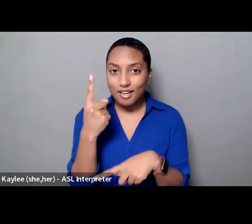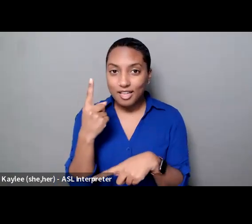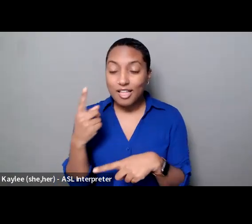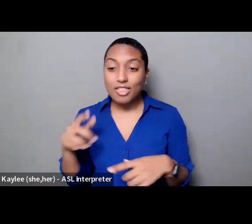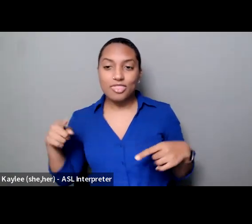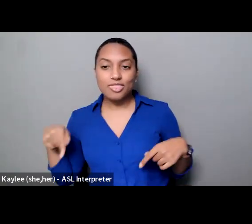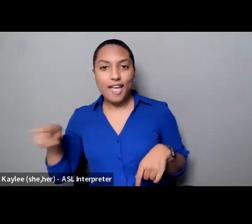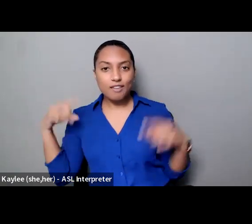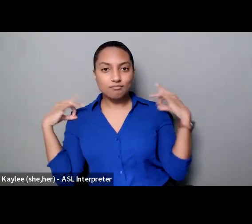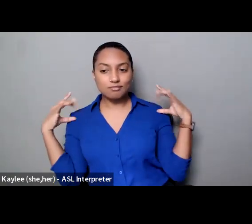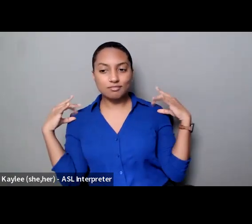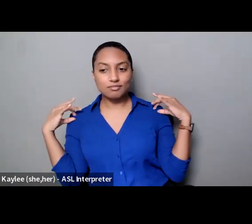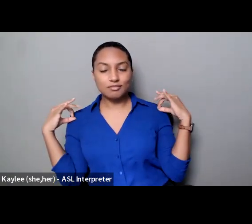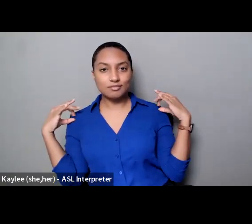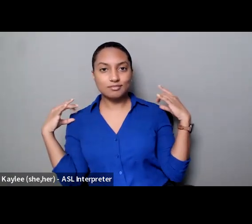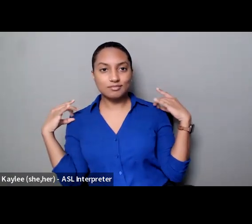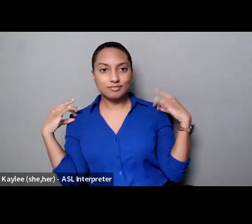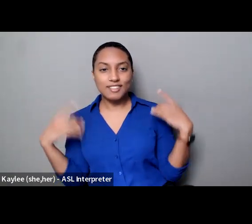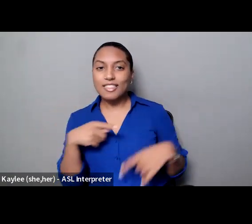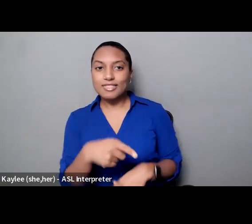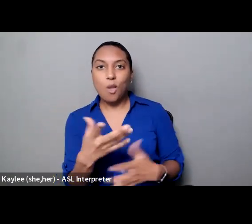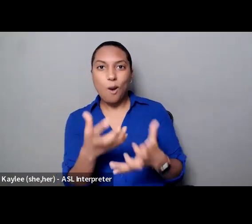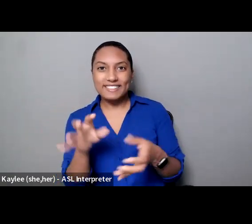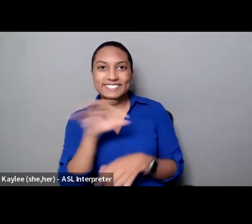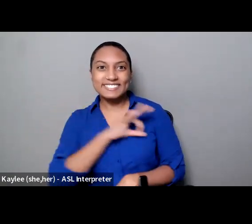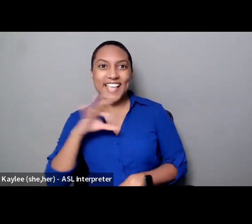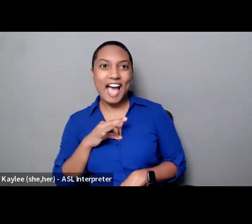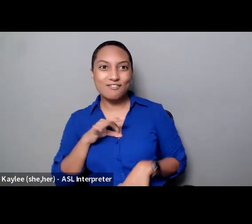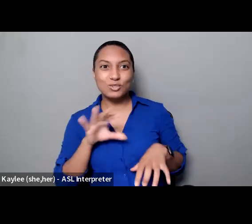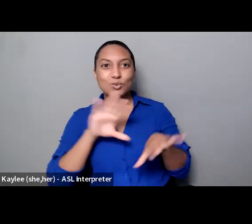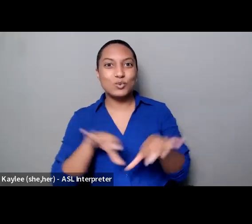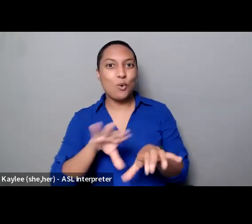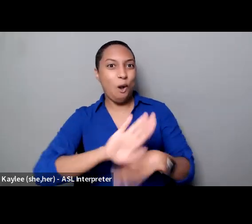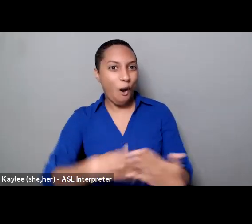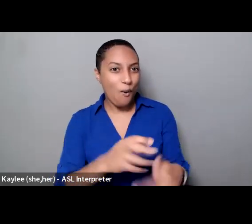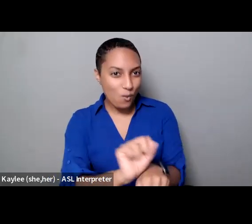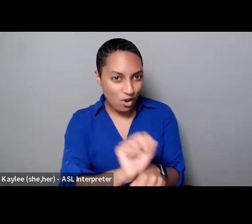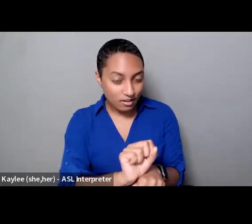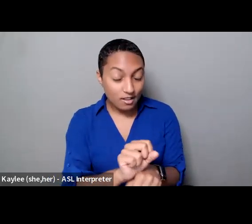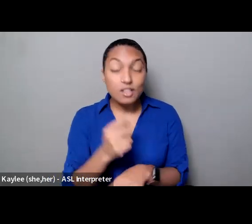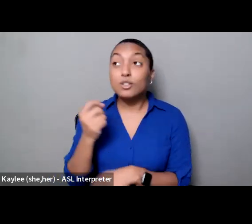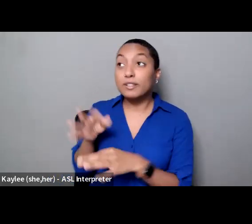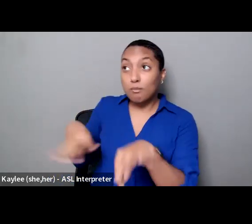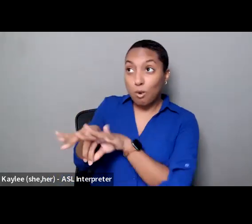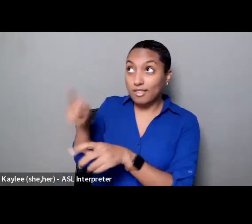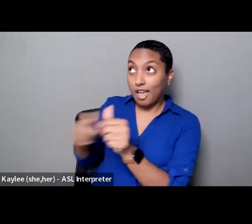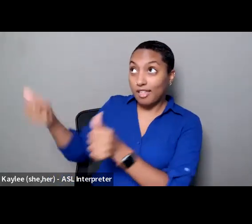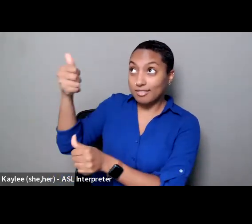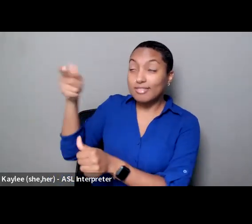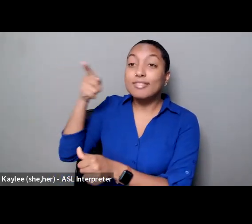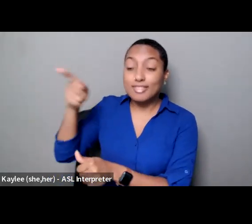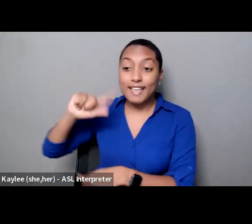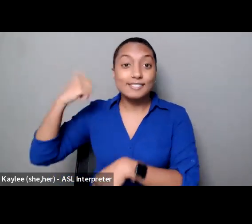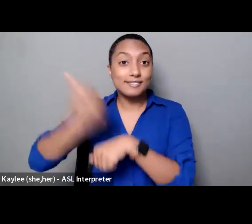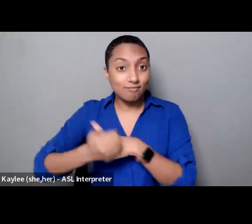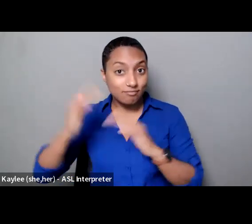and supportive board chair and CEO, they're setting the tone, they're walking the talk, which means that if they